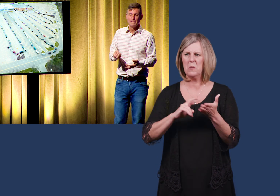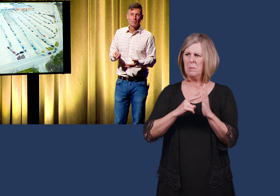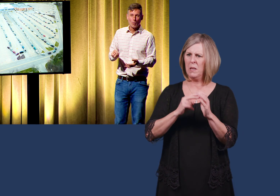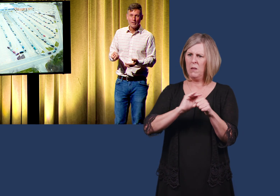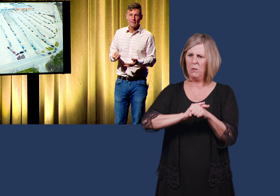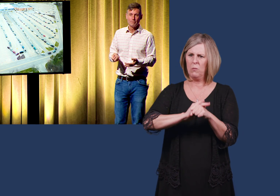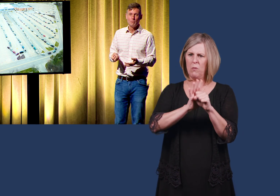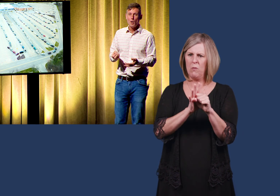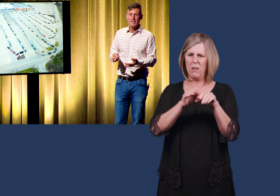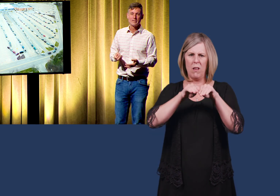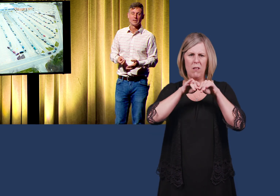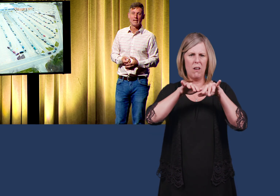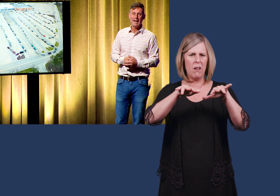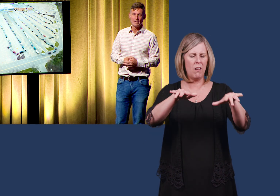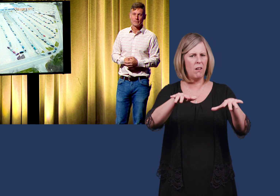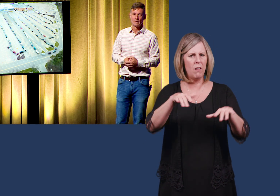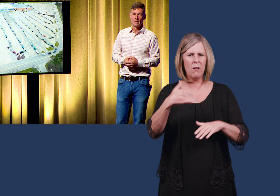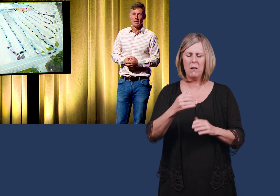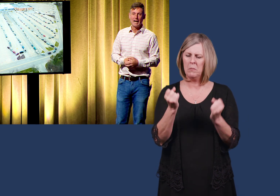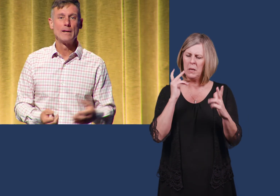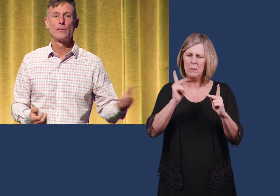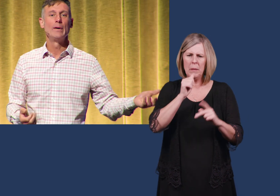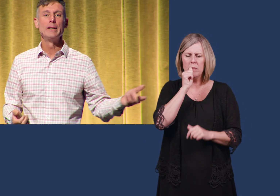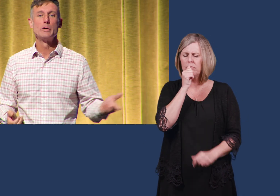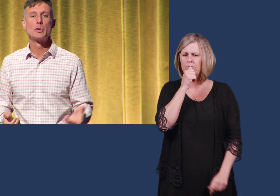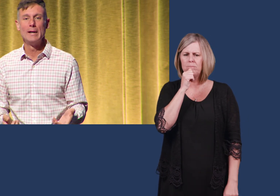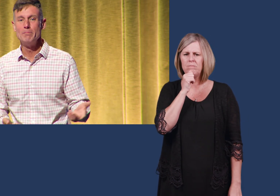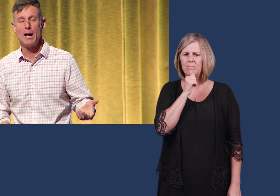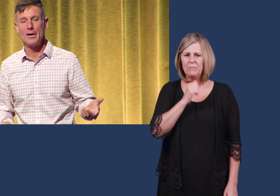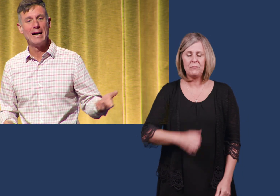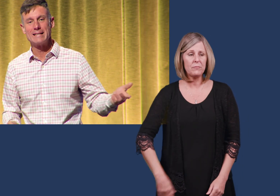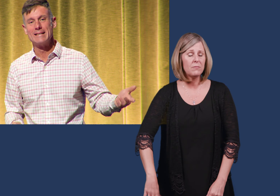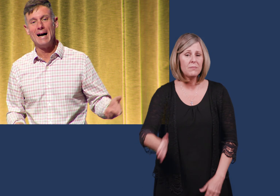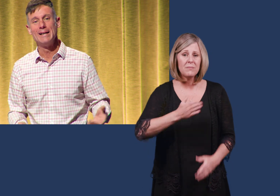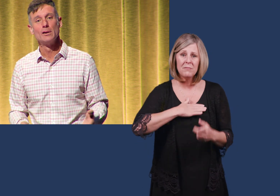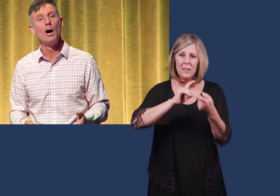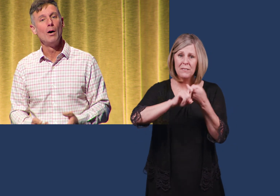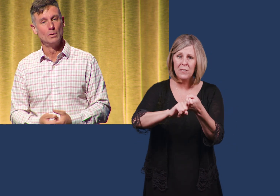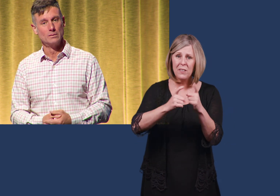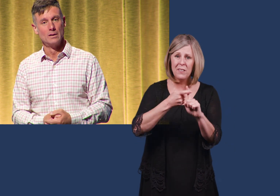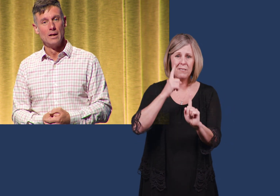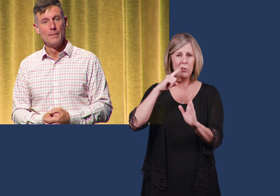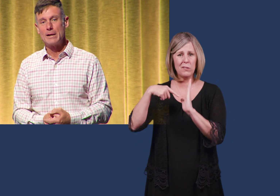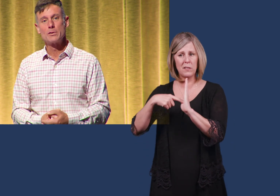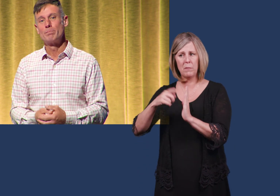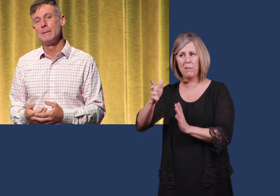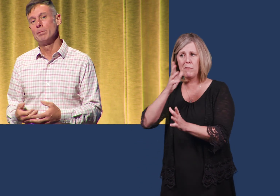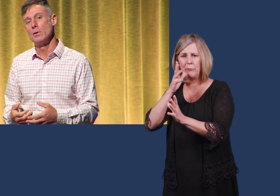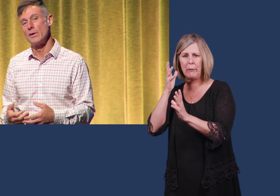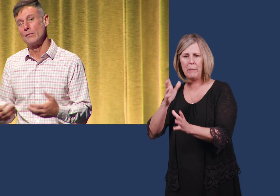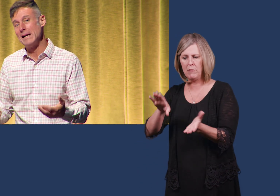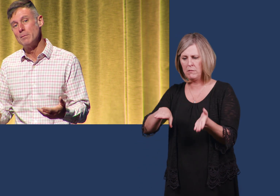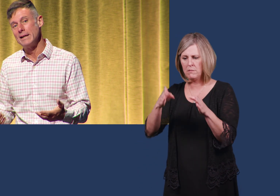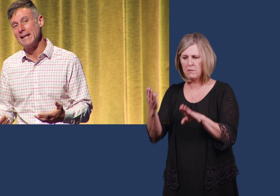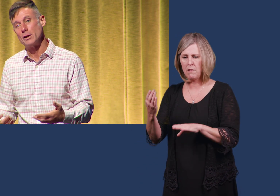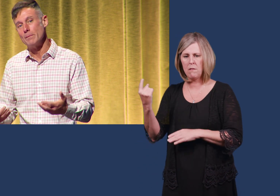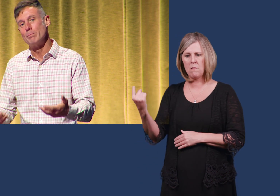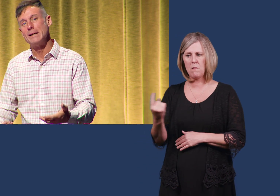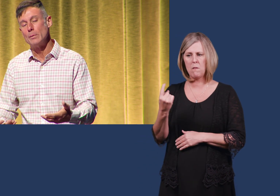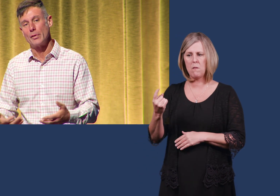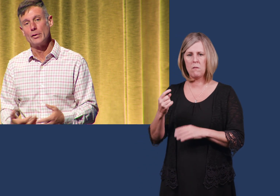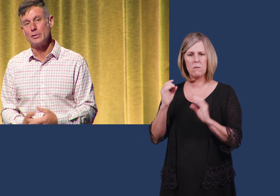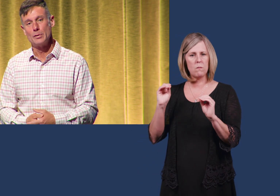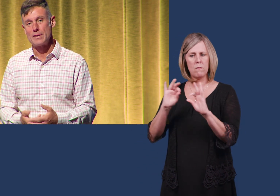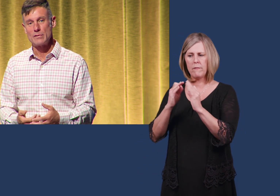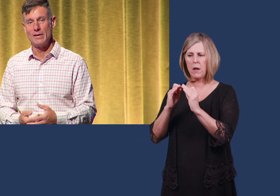real important moments in their life. I had a friend whose grandmother had to die alone because people, their family, they couldn't